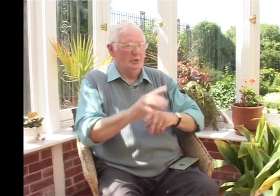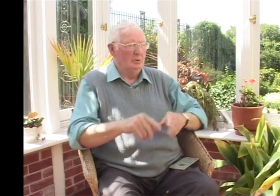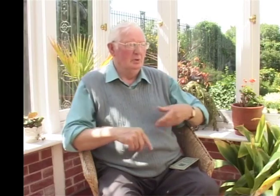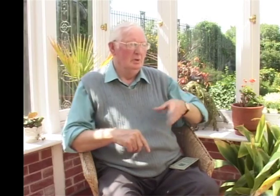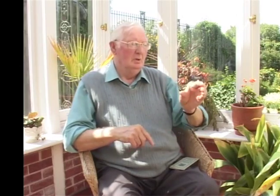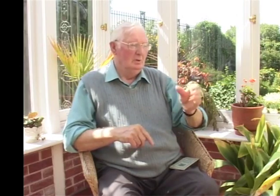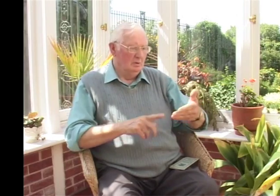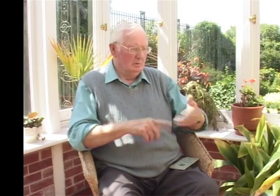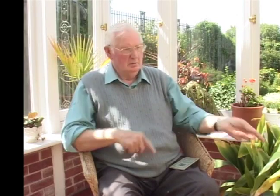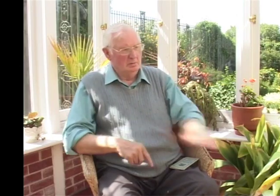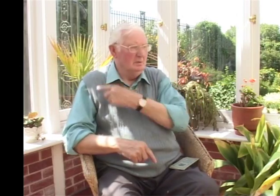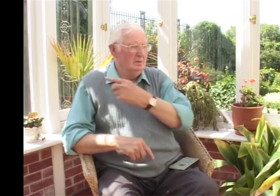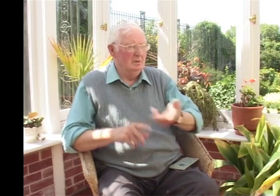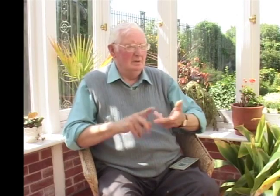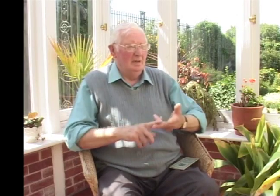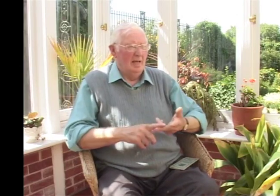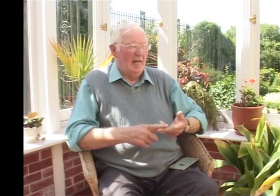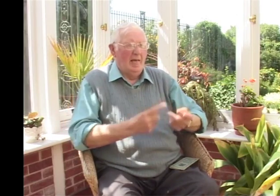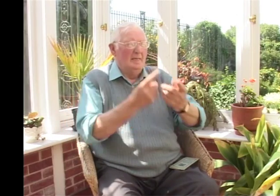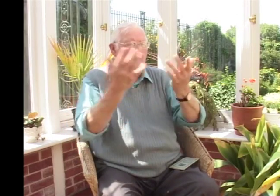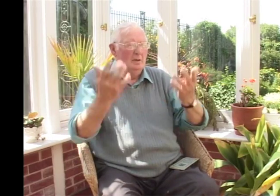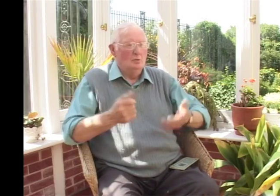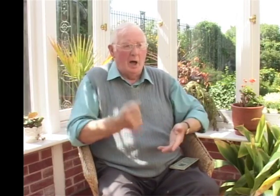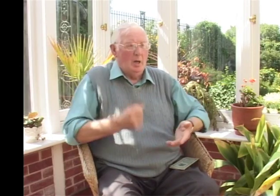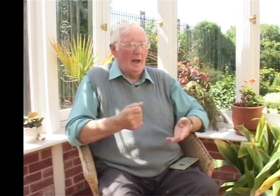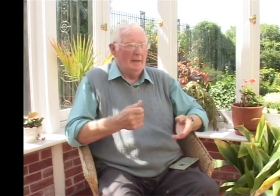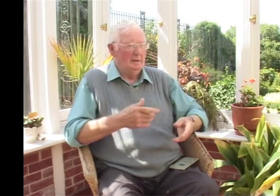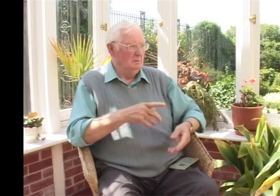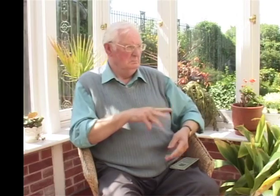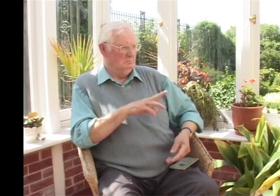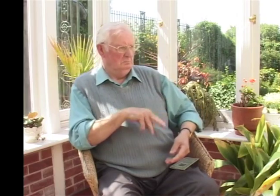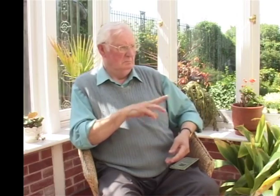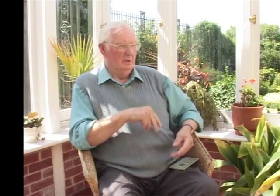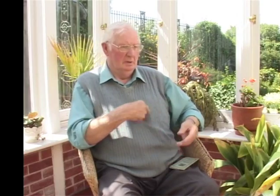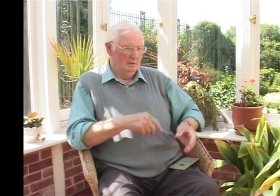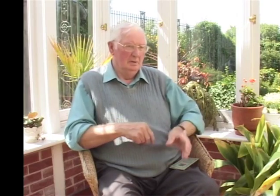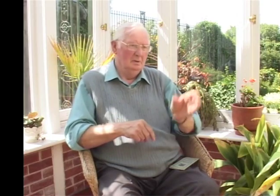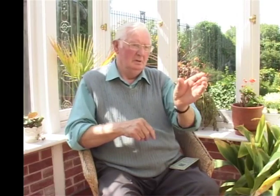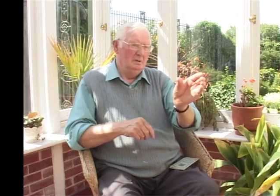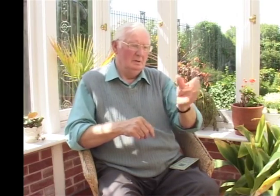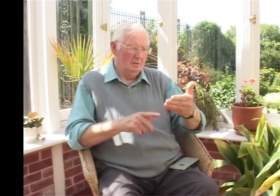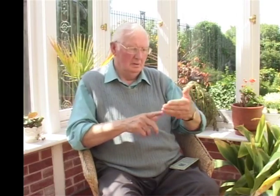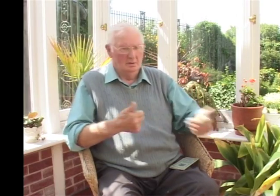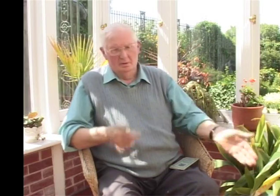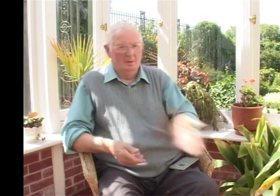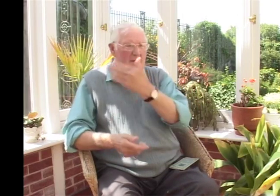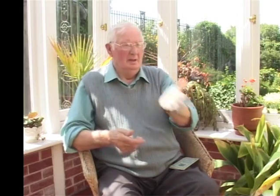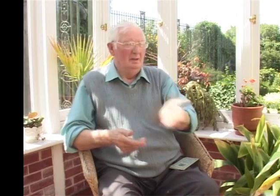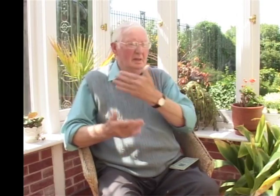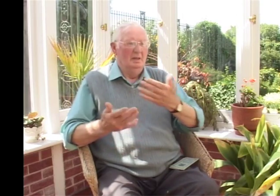it. Anywhere you went, really, the railway station, if they thought you looked a bit dodgy, they'd ask you for your ID. And that's why